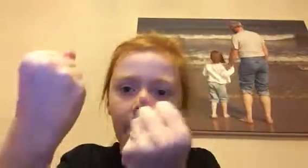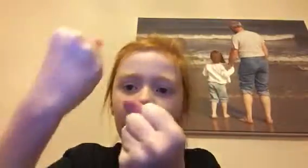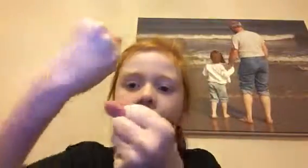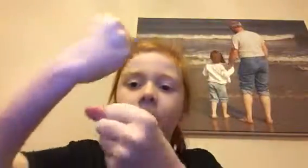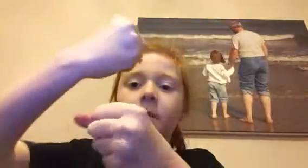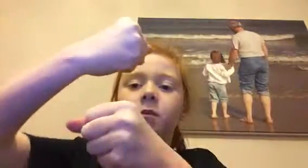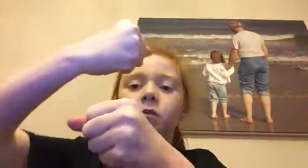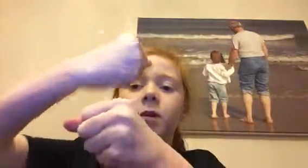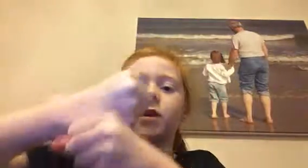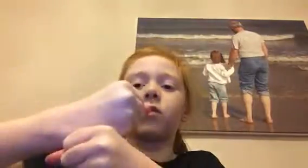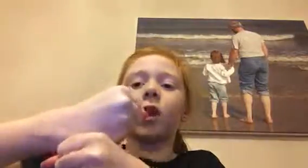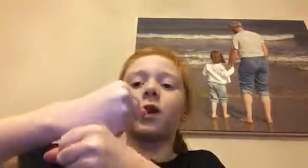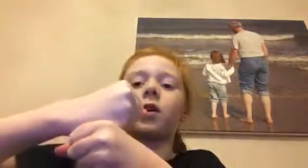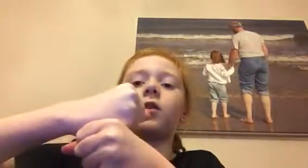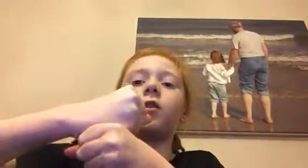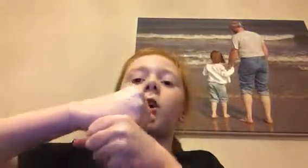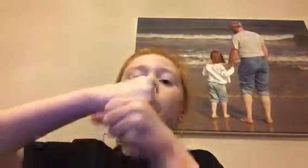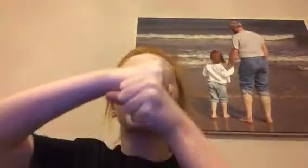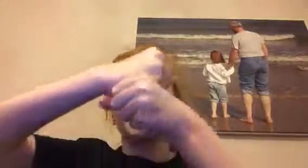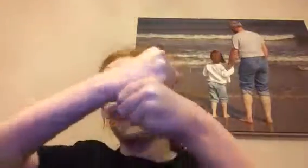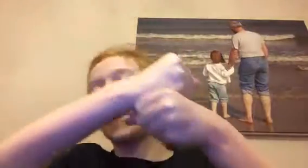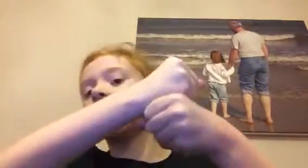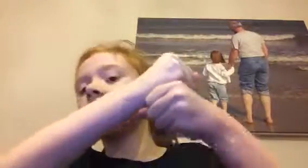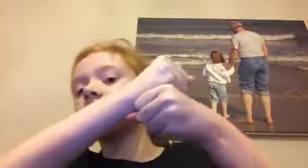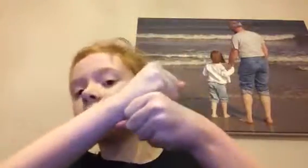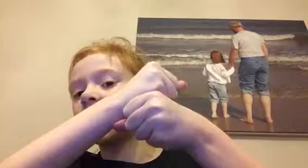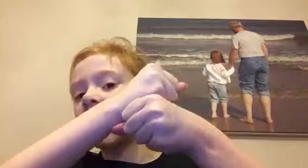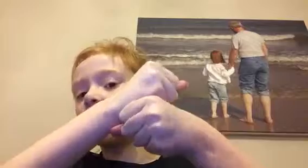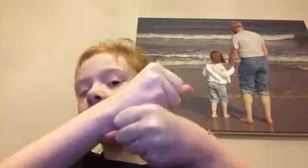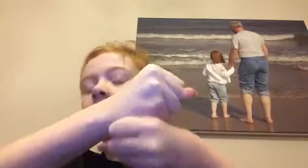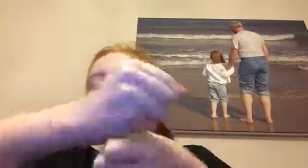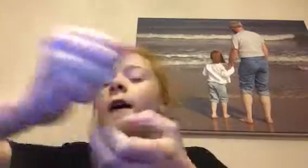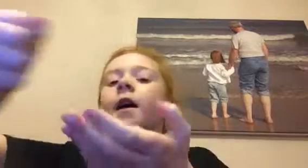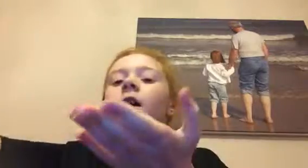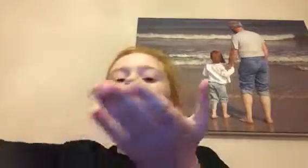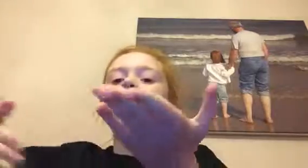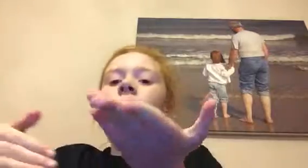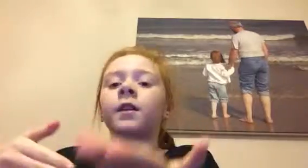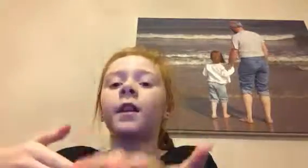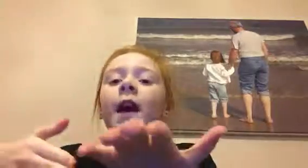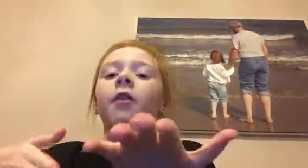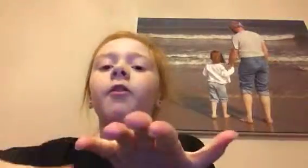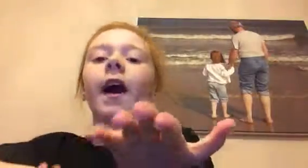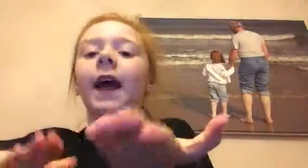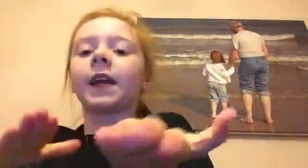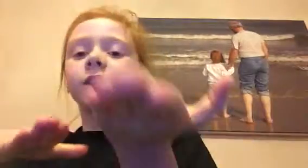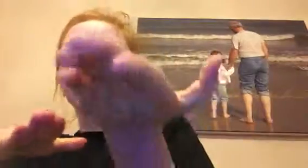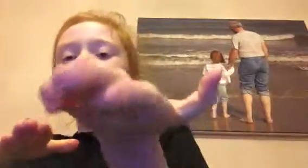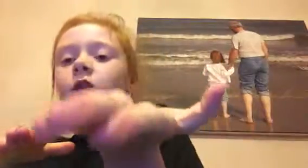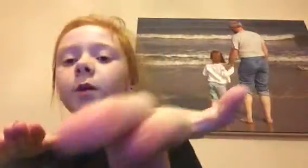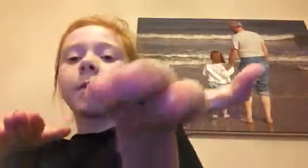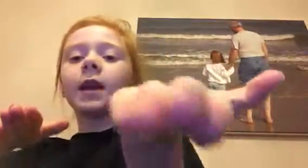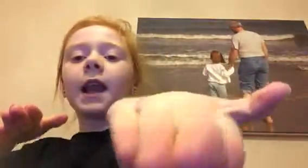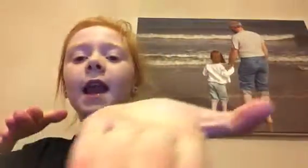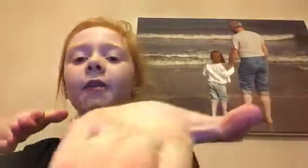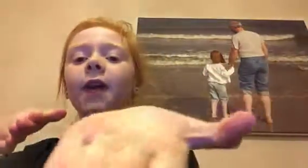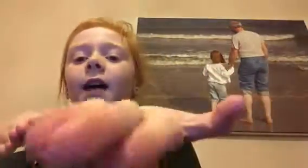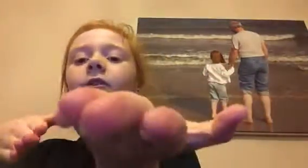and put your right on top that's g now for h you're going to put your left hand